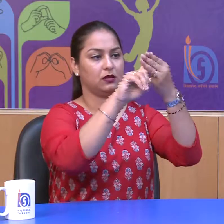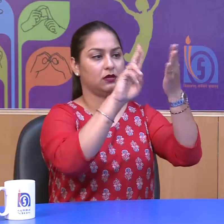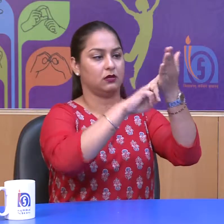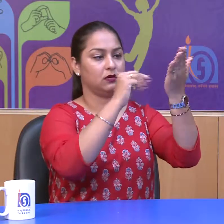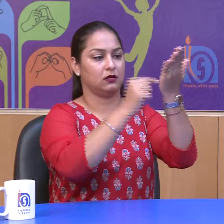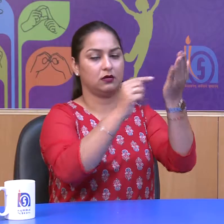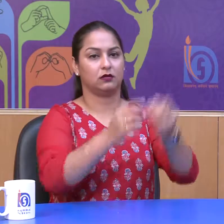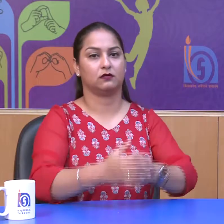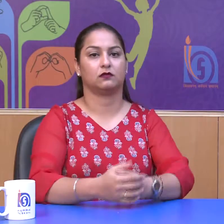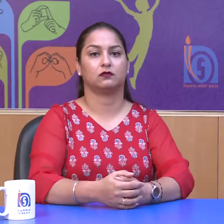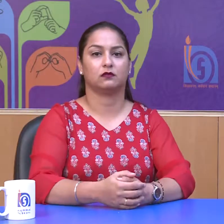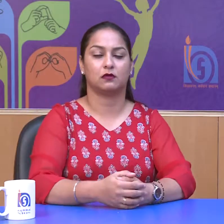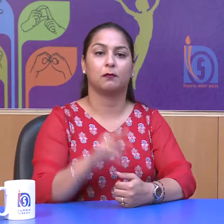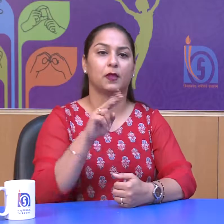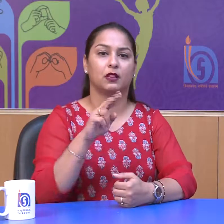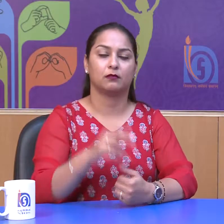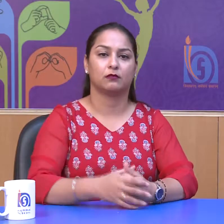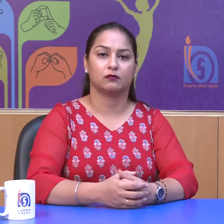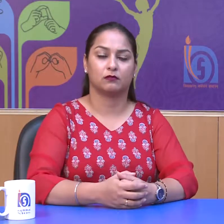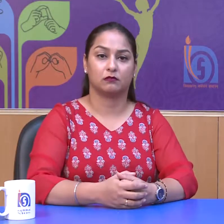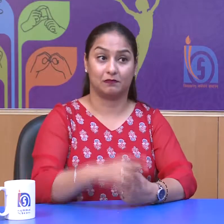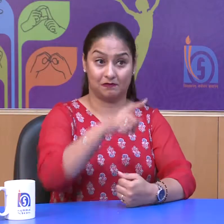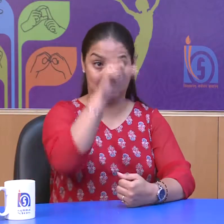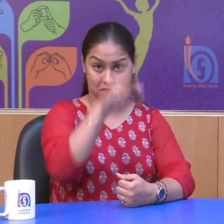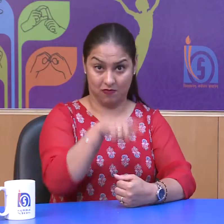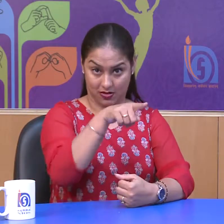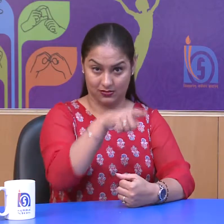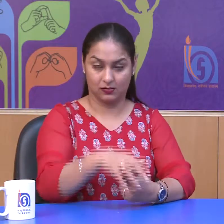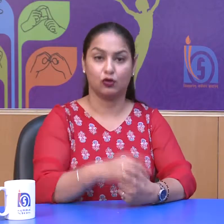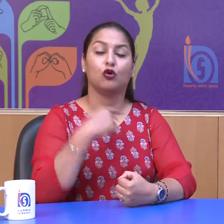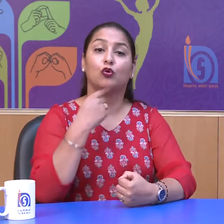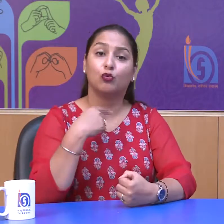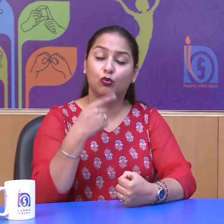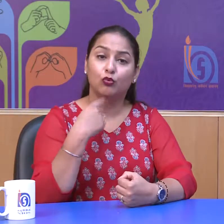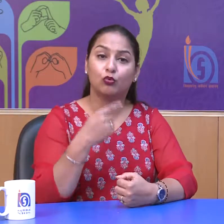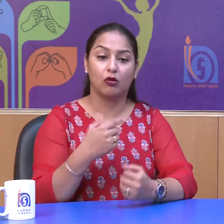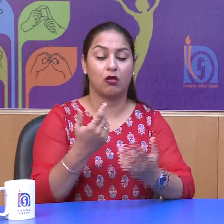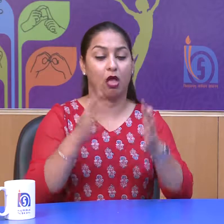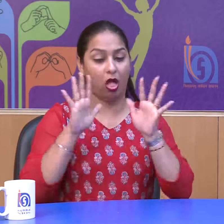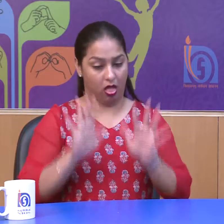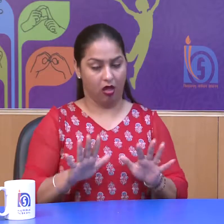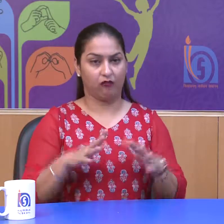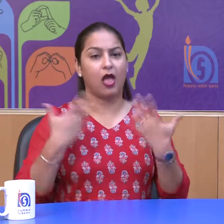INCUMBENT, meaning the person who currently holds the seat